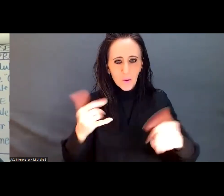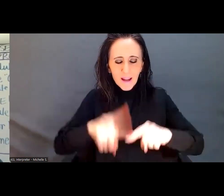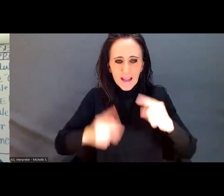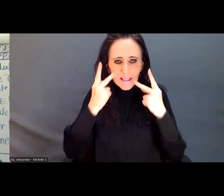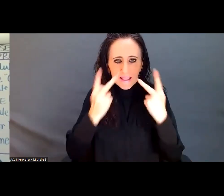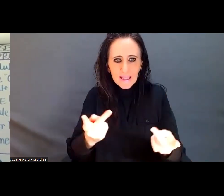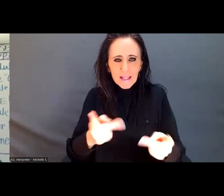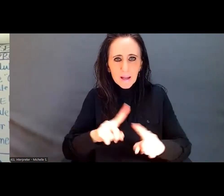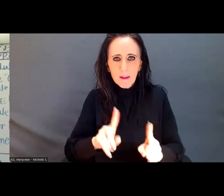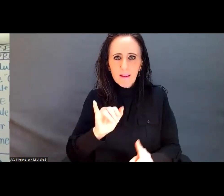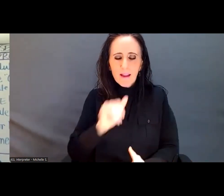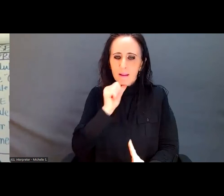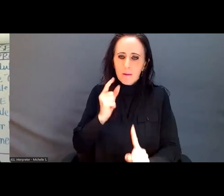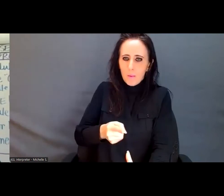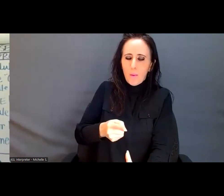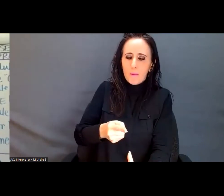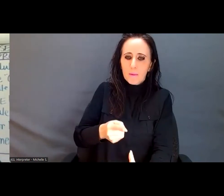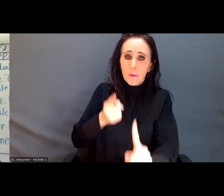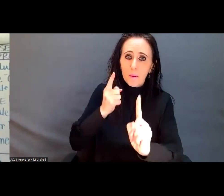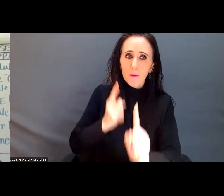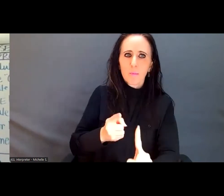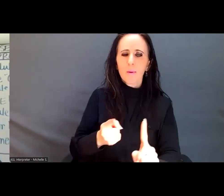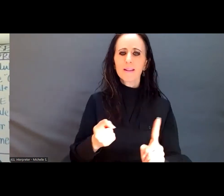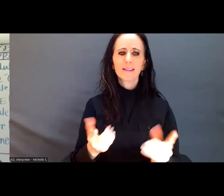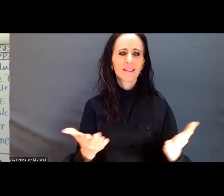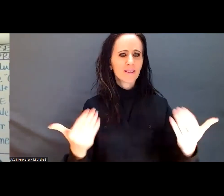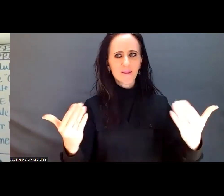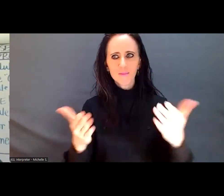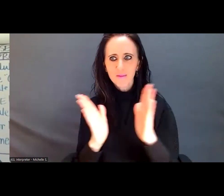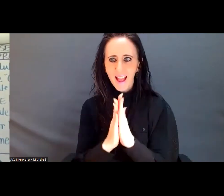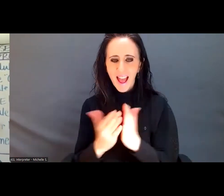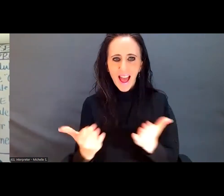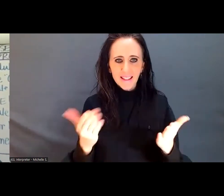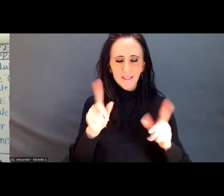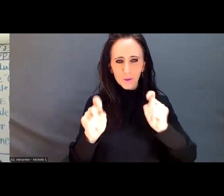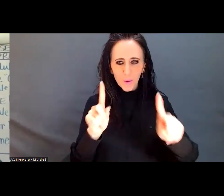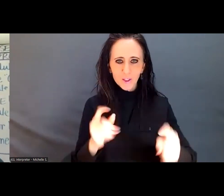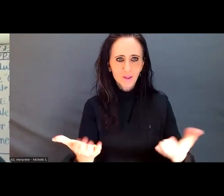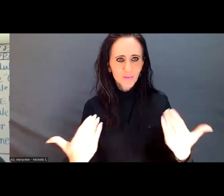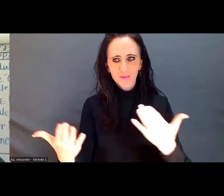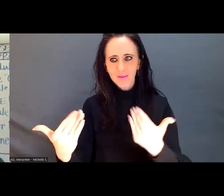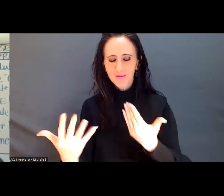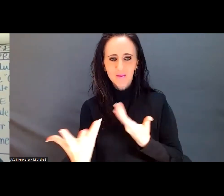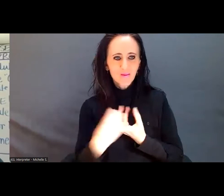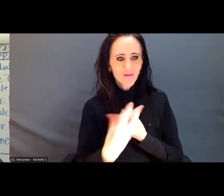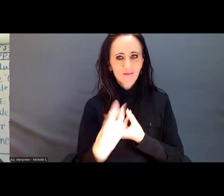want to engage them, ask them to participate. It's going to change the way they participate. Whether I see them or